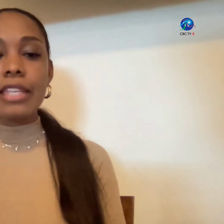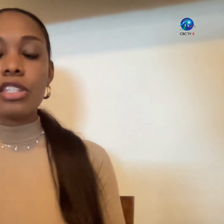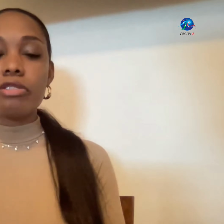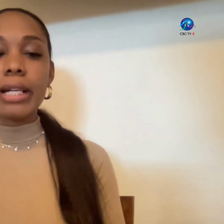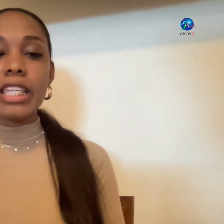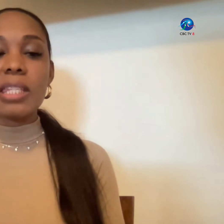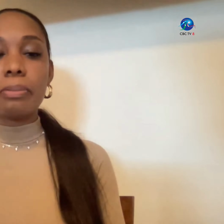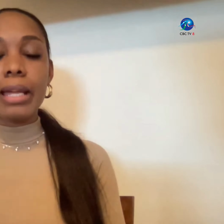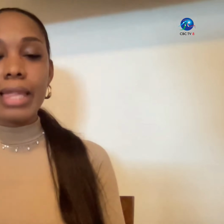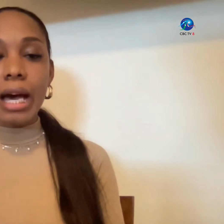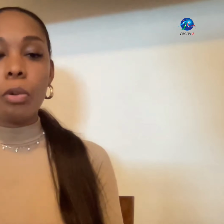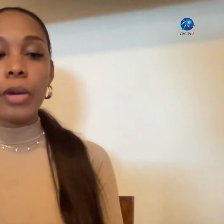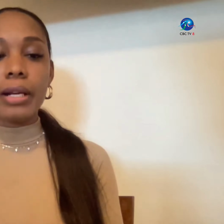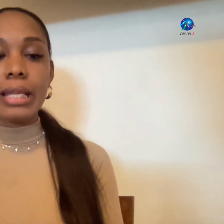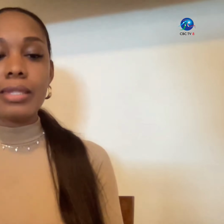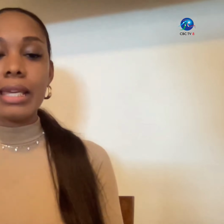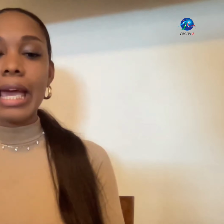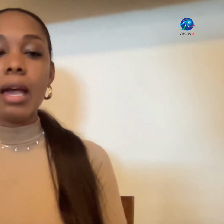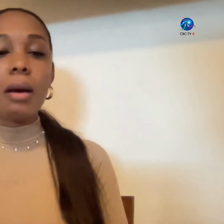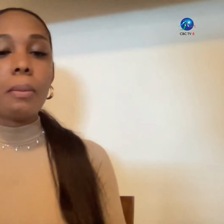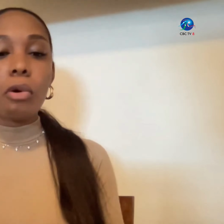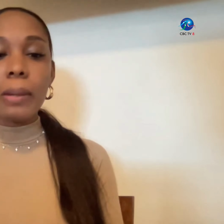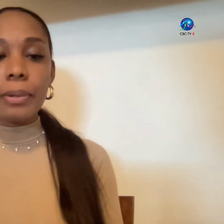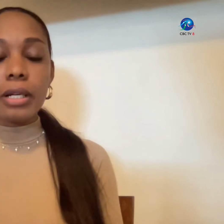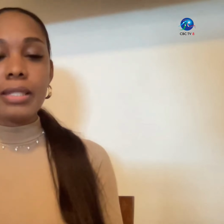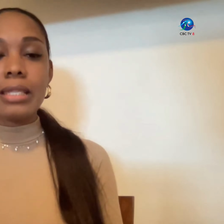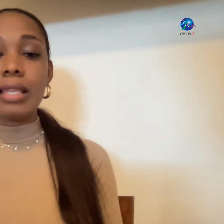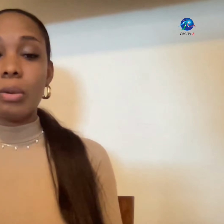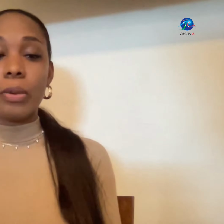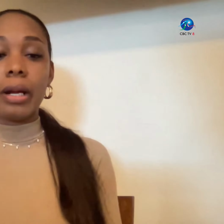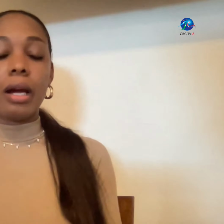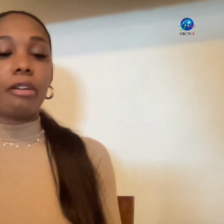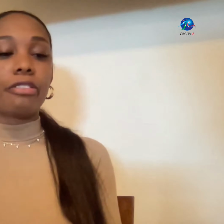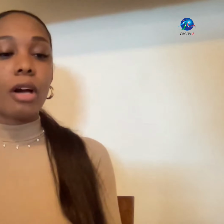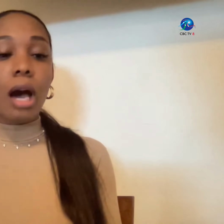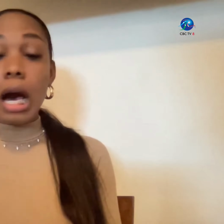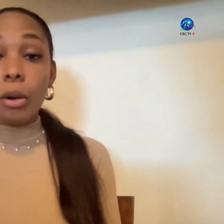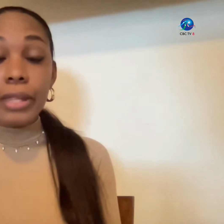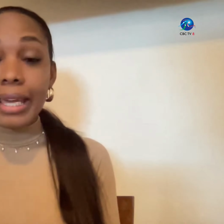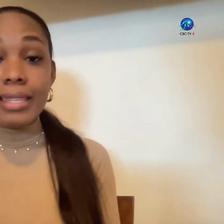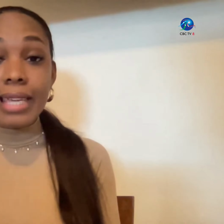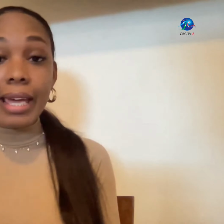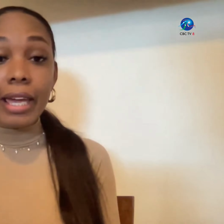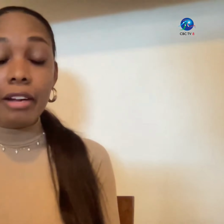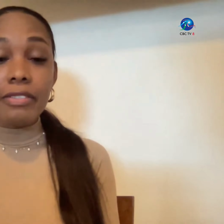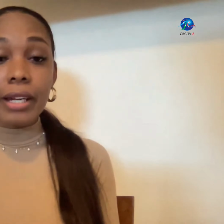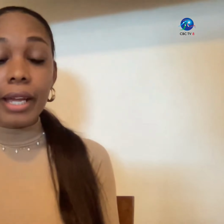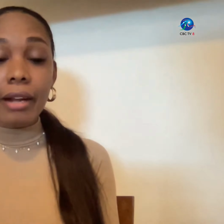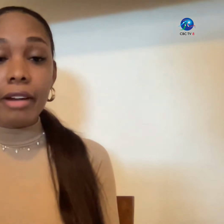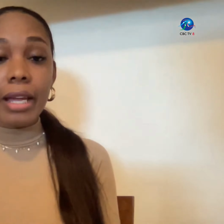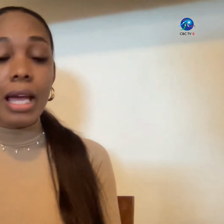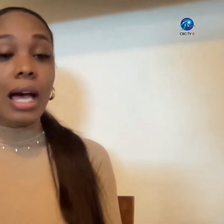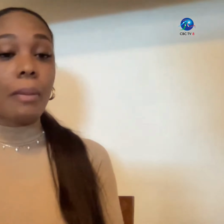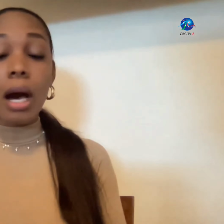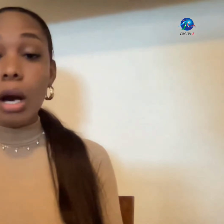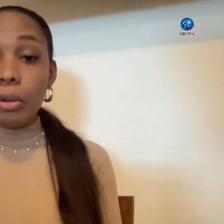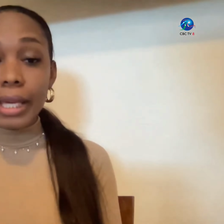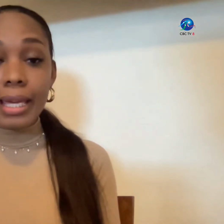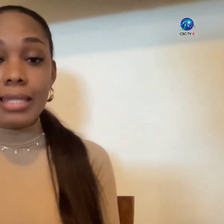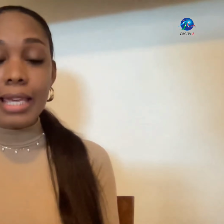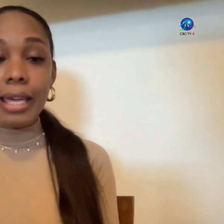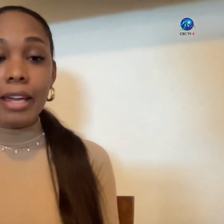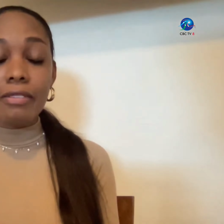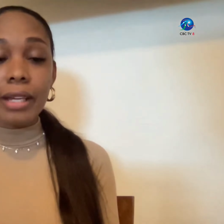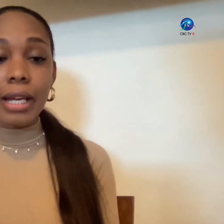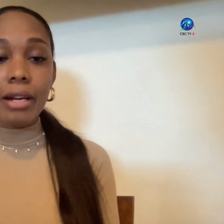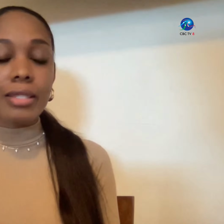Forum is to really spread that awareness to get more persons aware of how they can take care of their hearing and